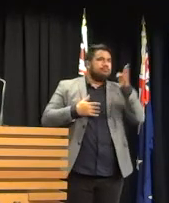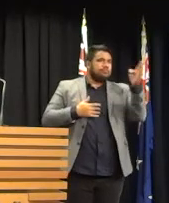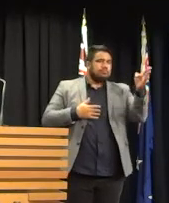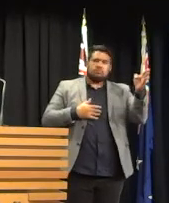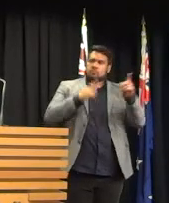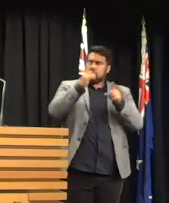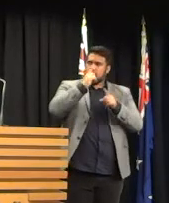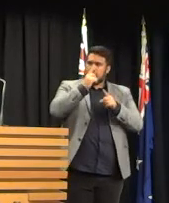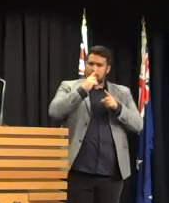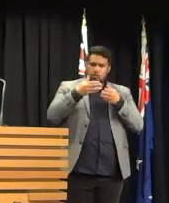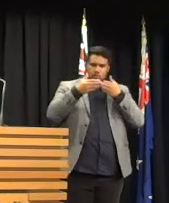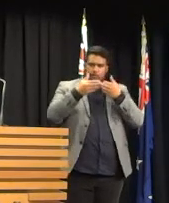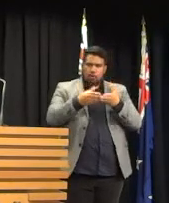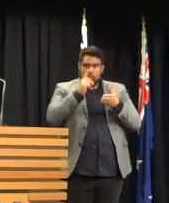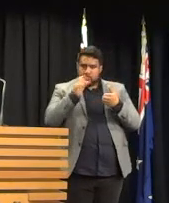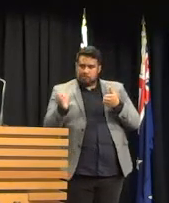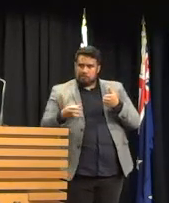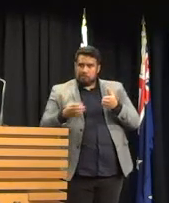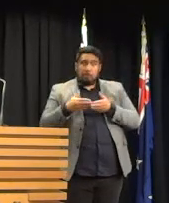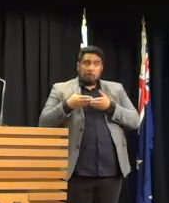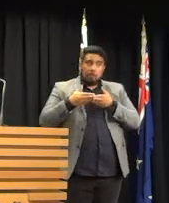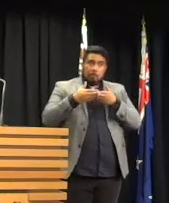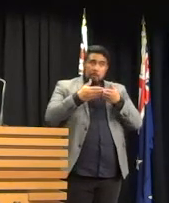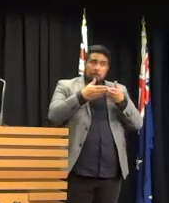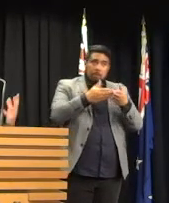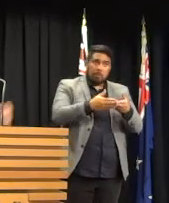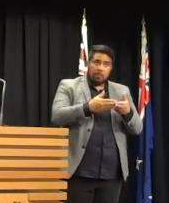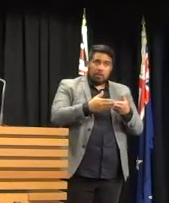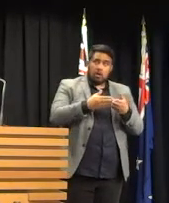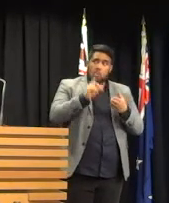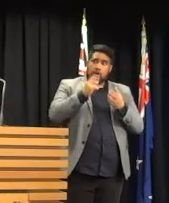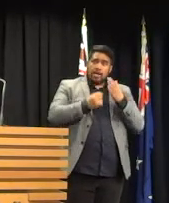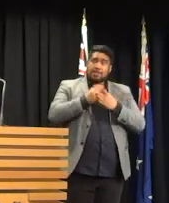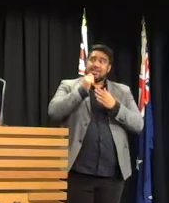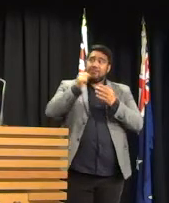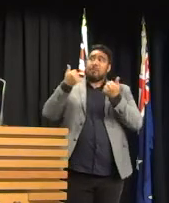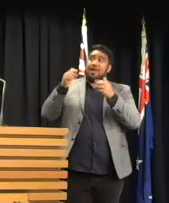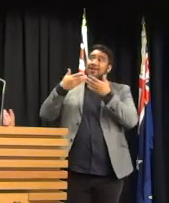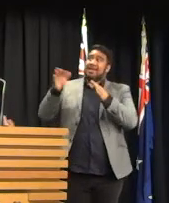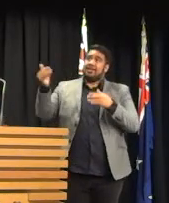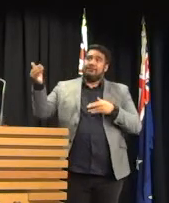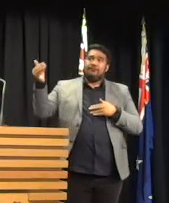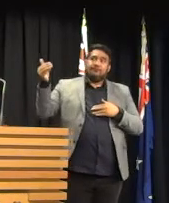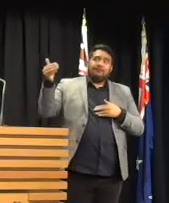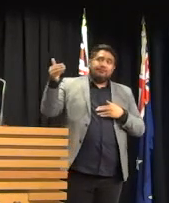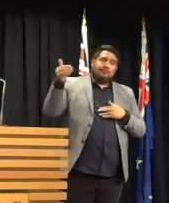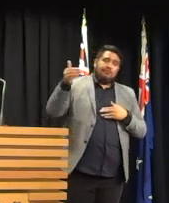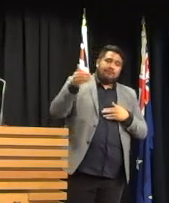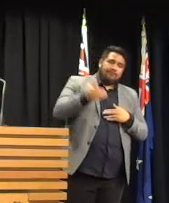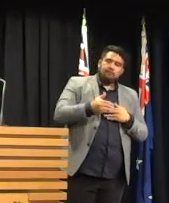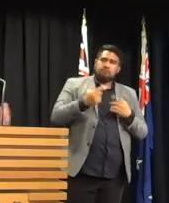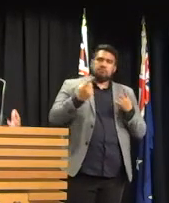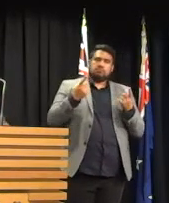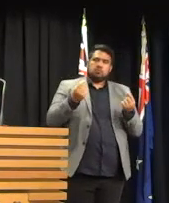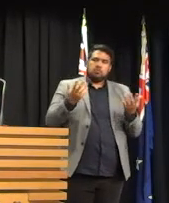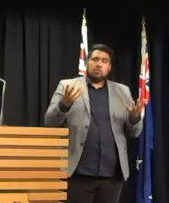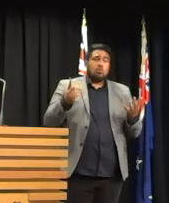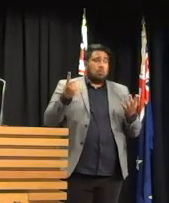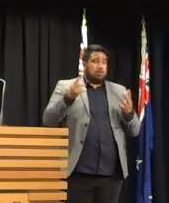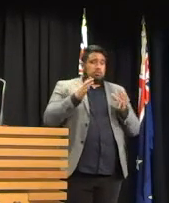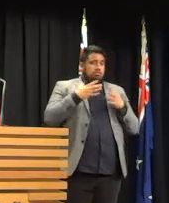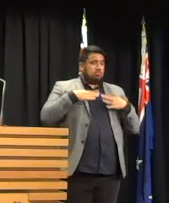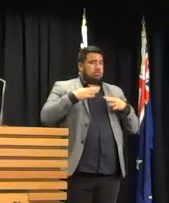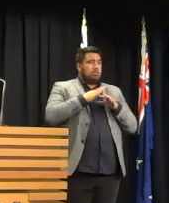boats if and when they do leave port? Well, of course, it's not up to me what happens to the boats. Some of these are